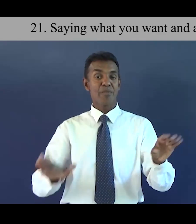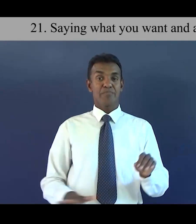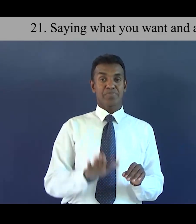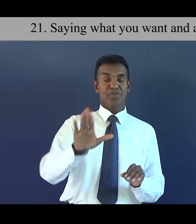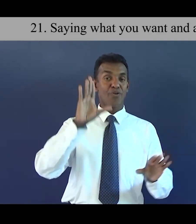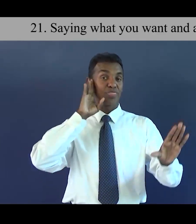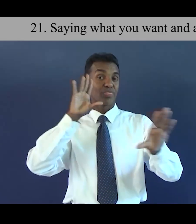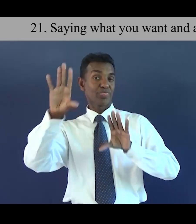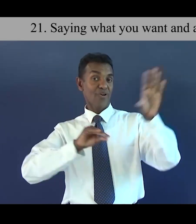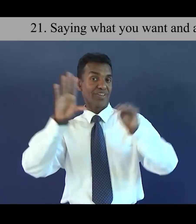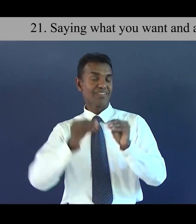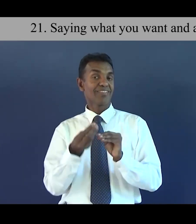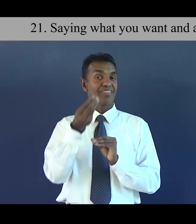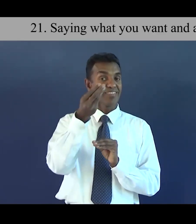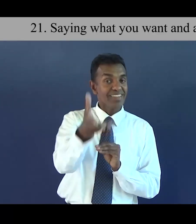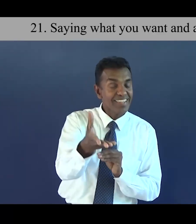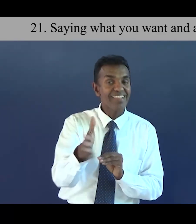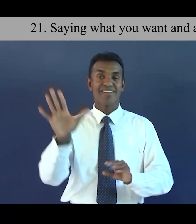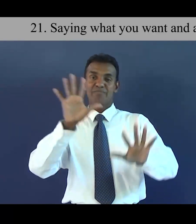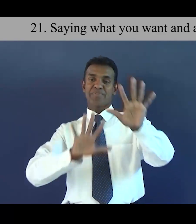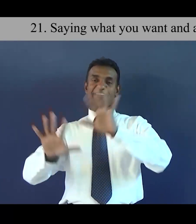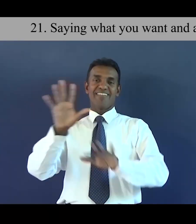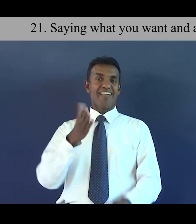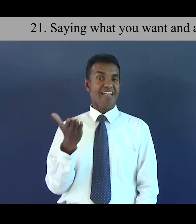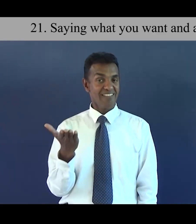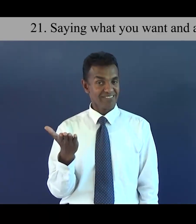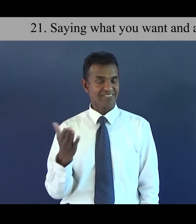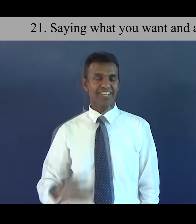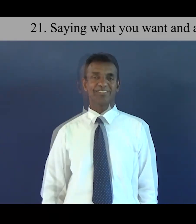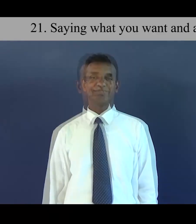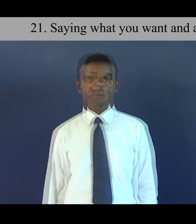information. Supporting the use of sign language.